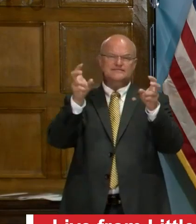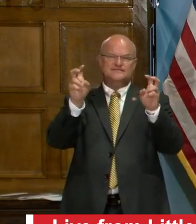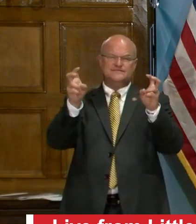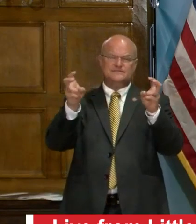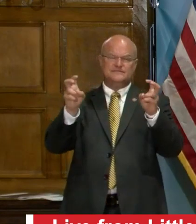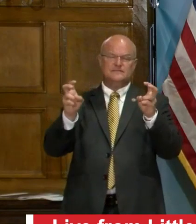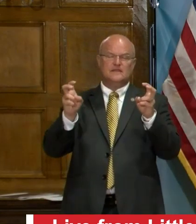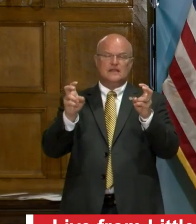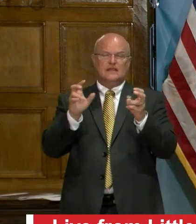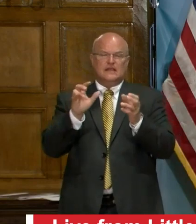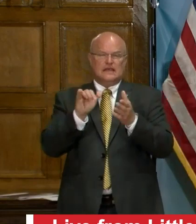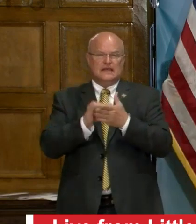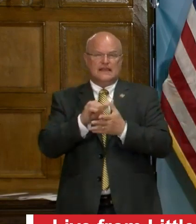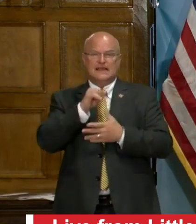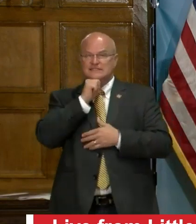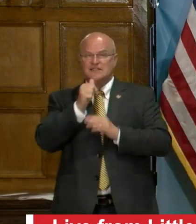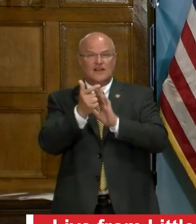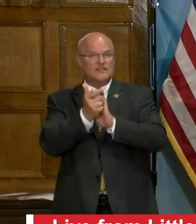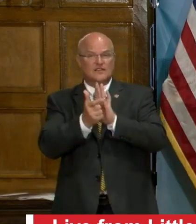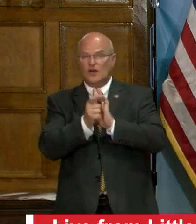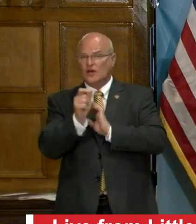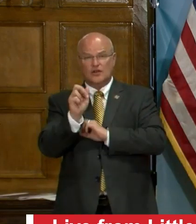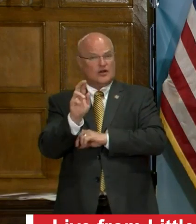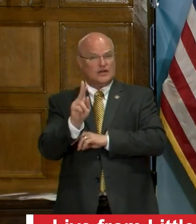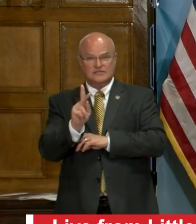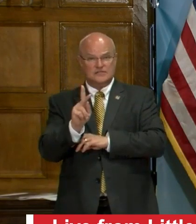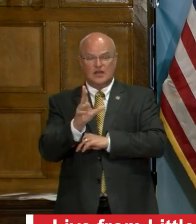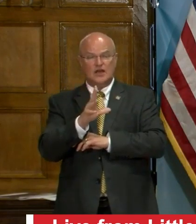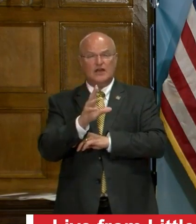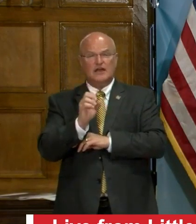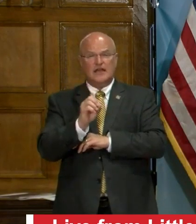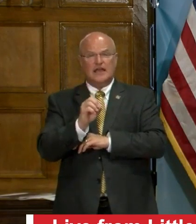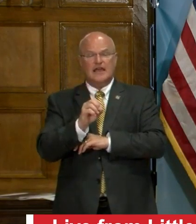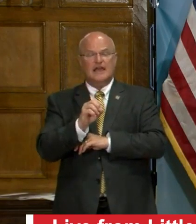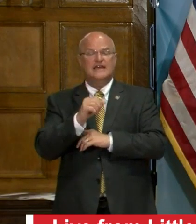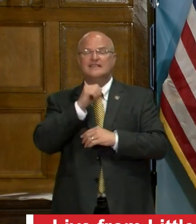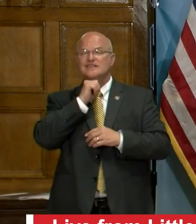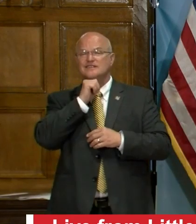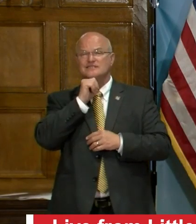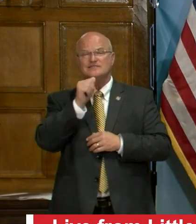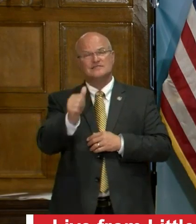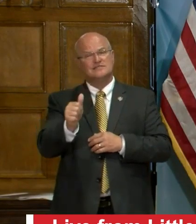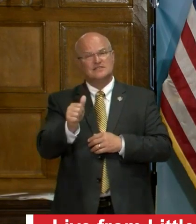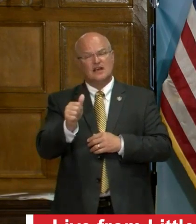scenario, that's not the law in Arkansas, and there's not